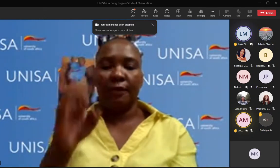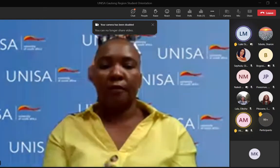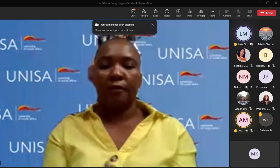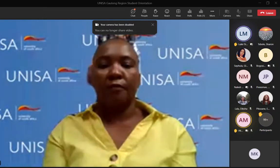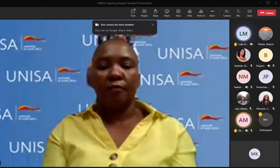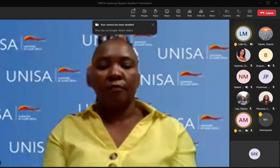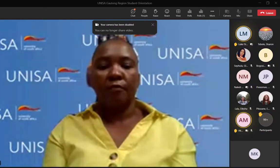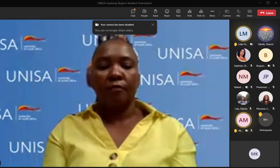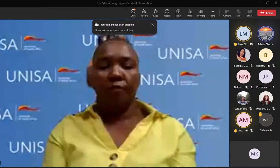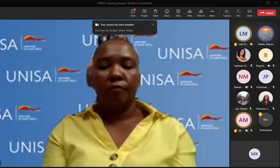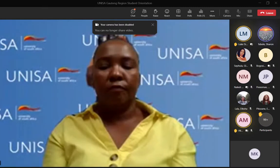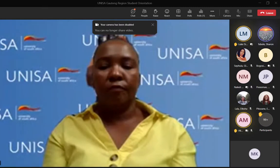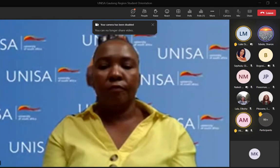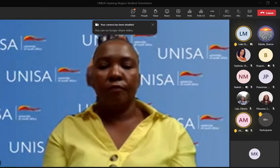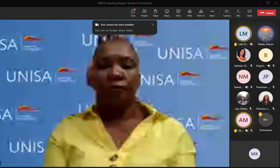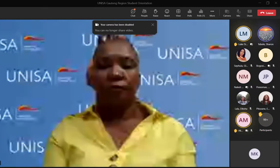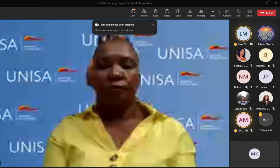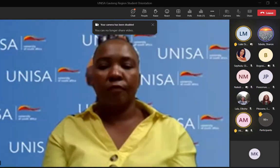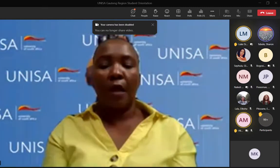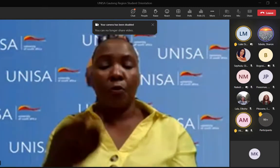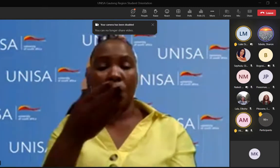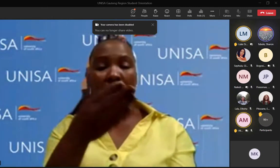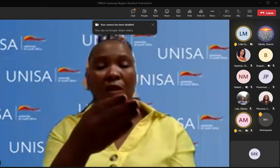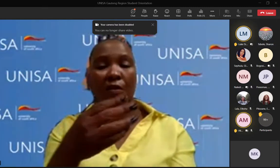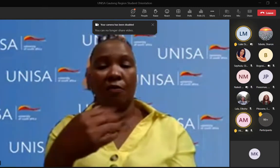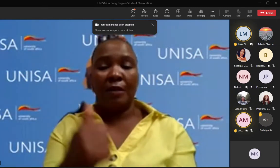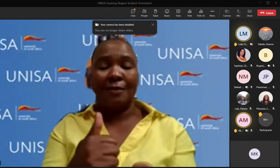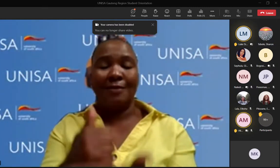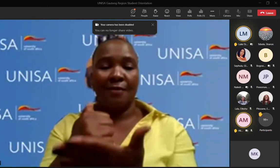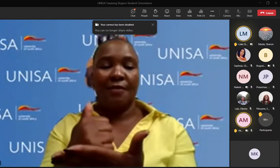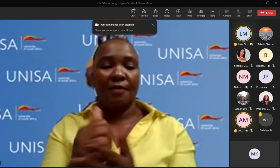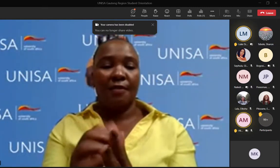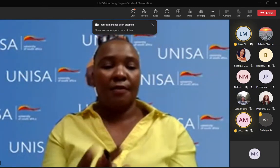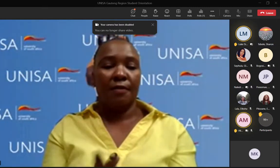and um are you here to assist